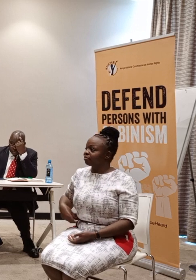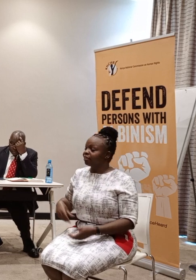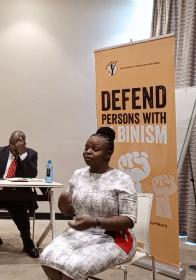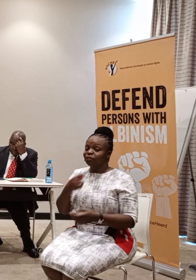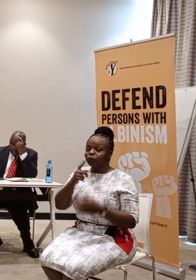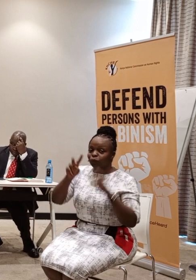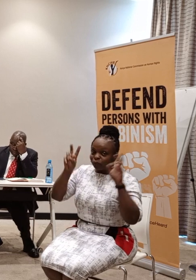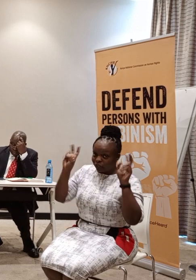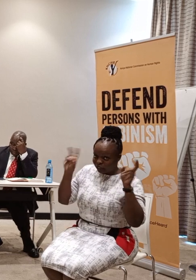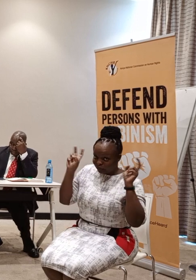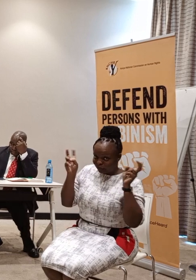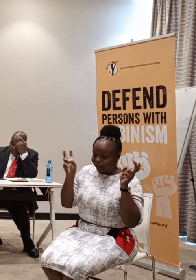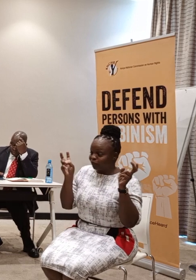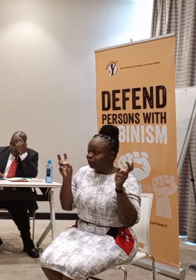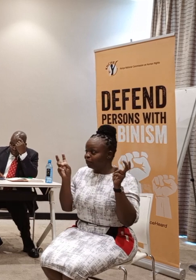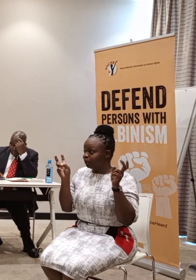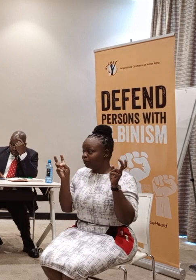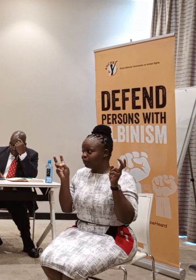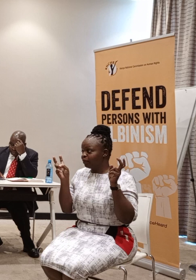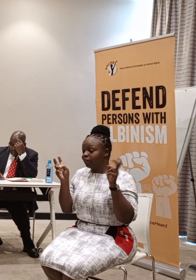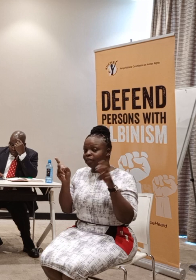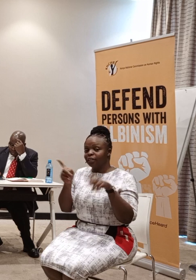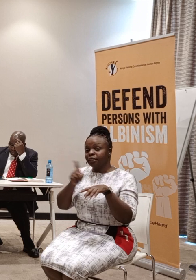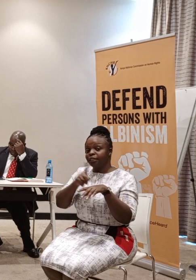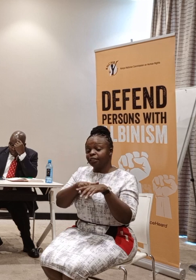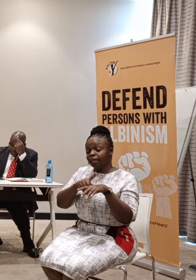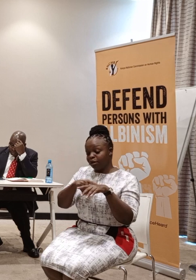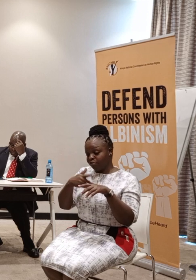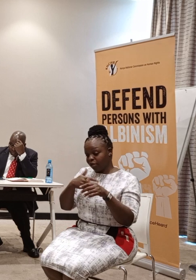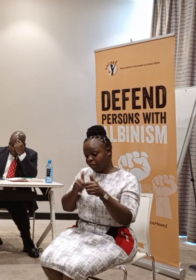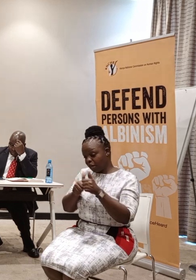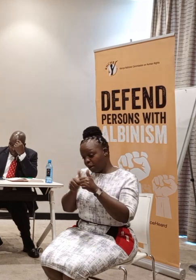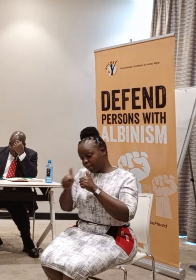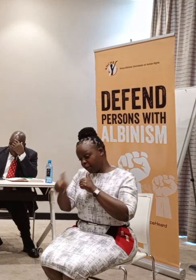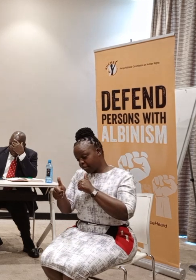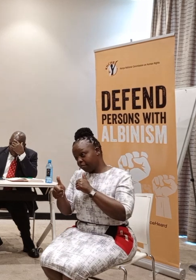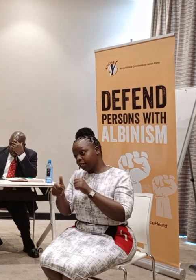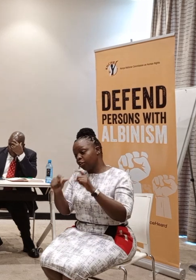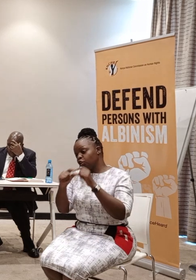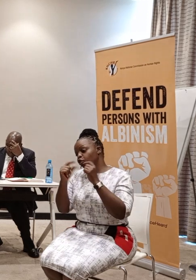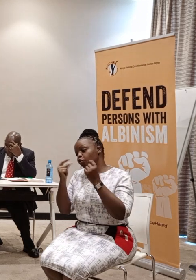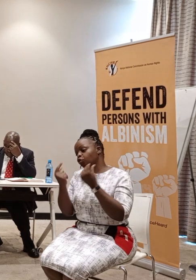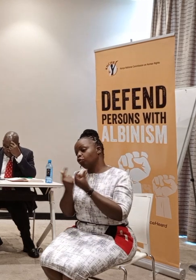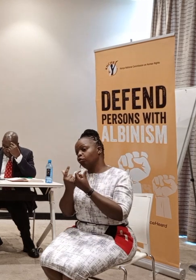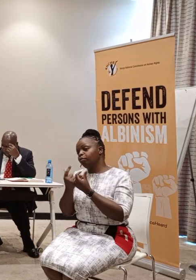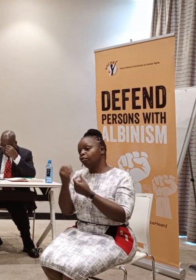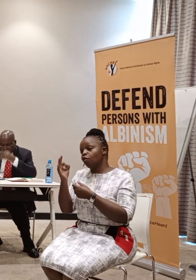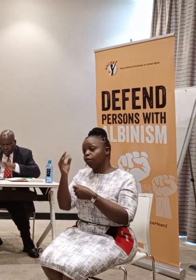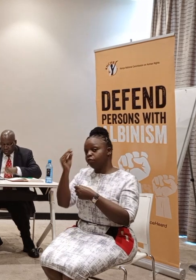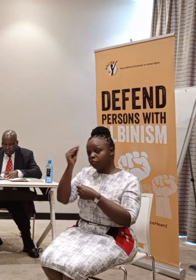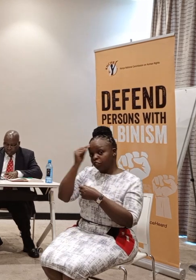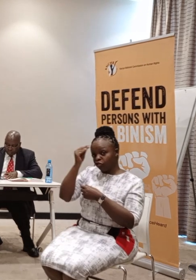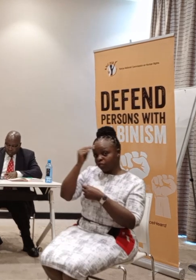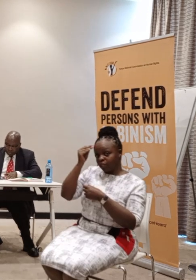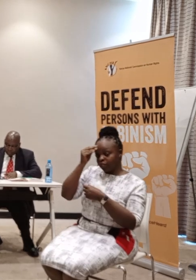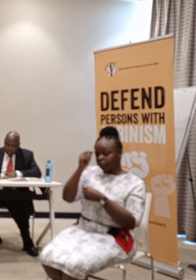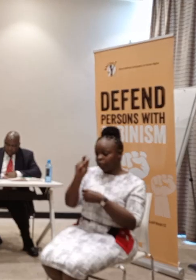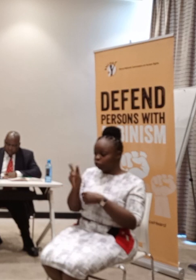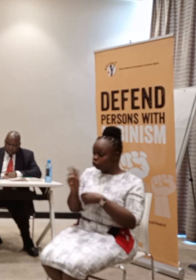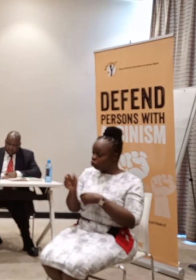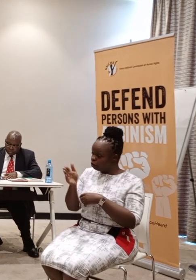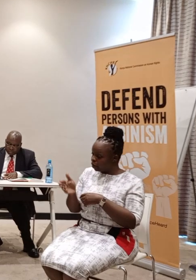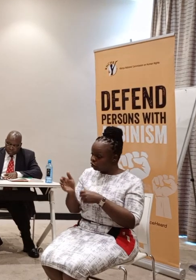was, I was passing by, and a group of students, they saw a guy driving